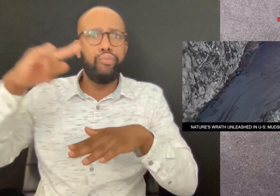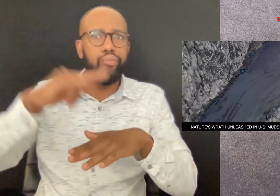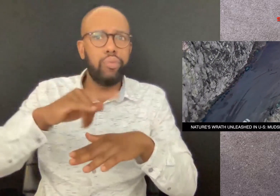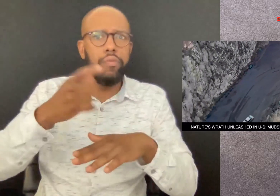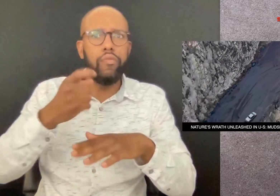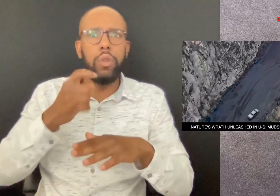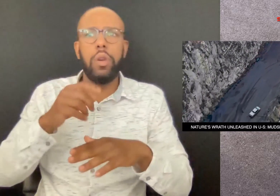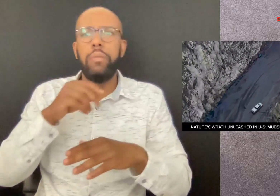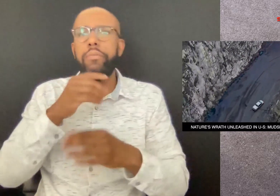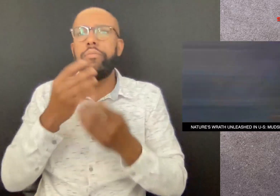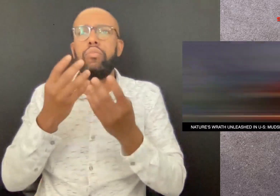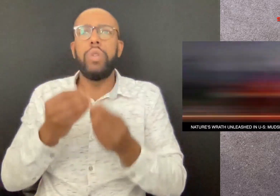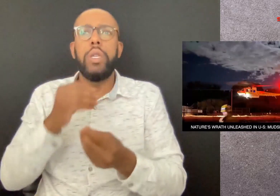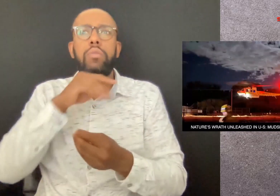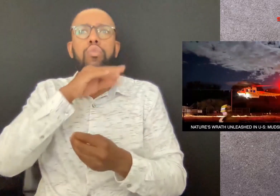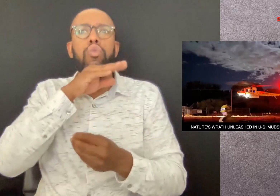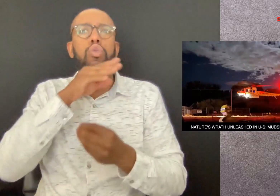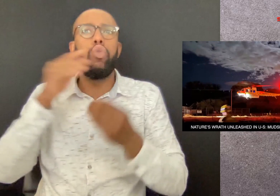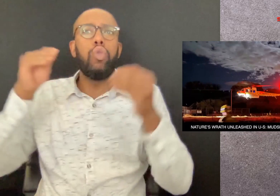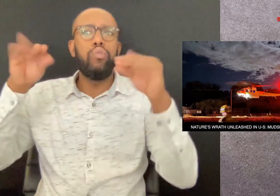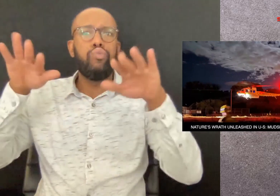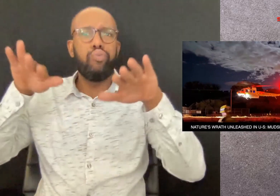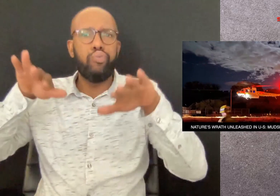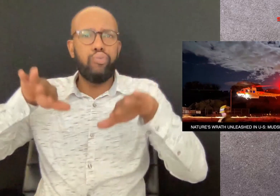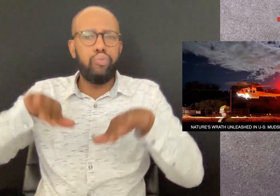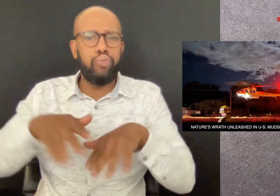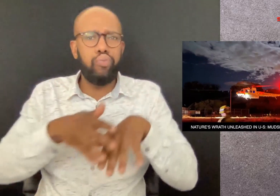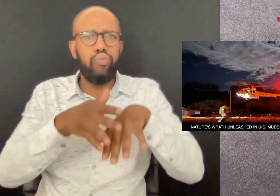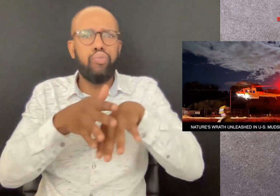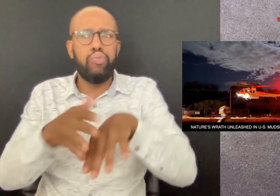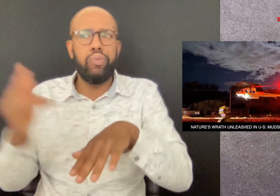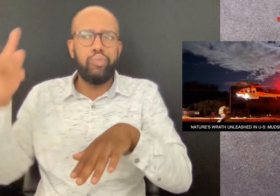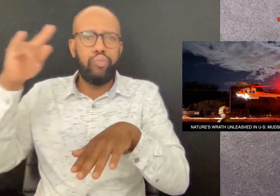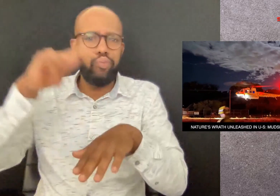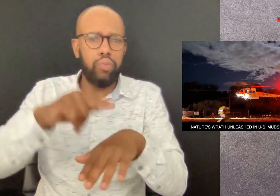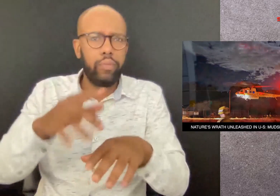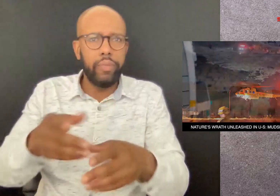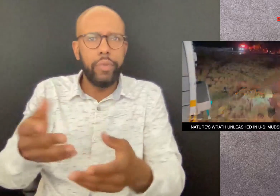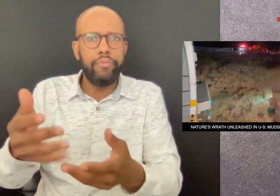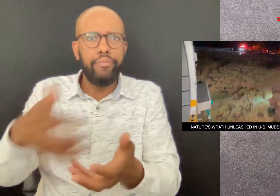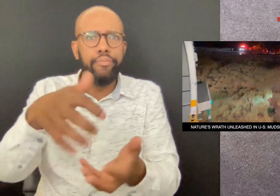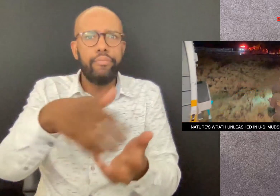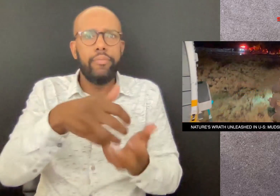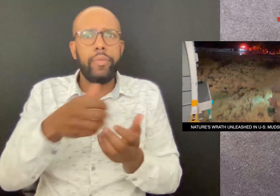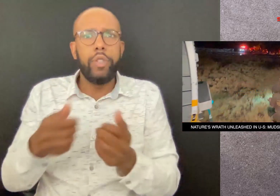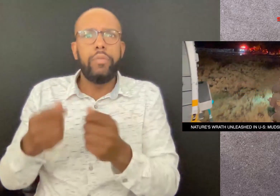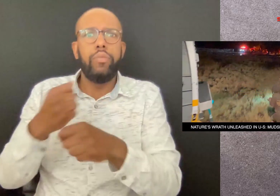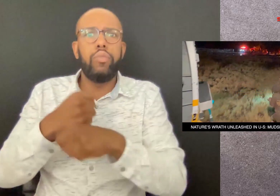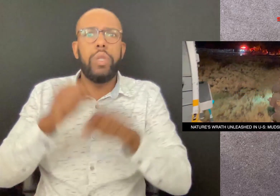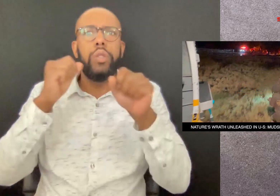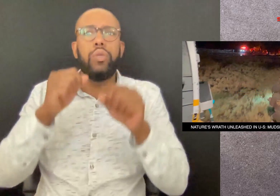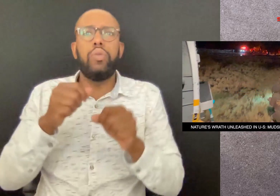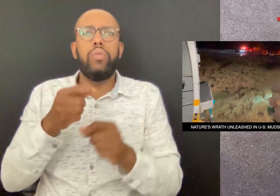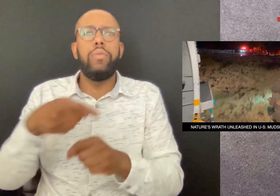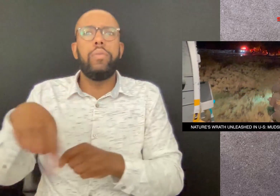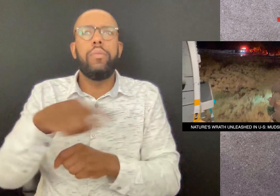responders are rescuing people on the ground and airlifting them to safety after a thick